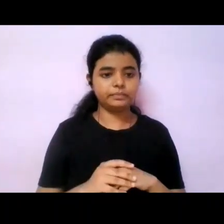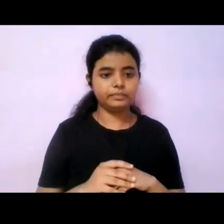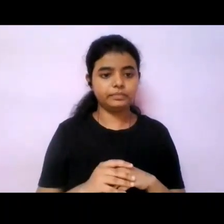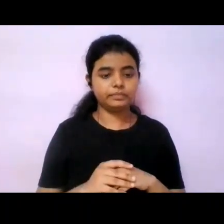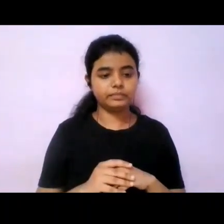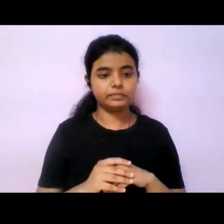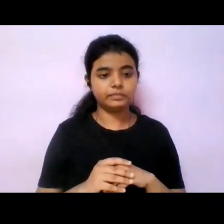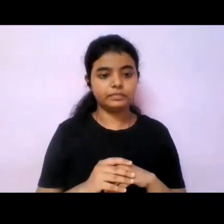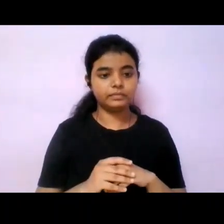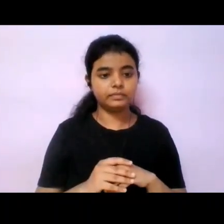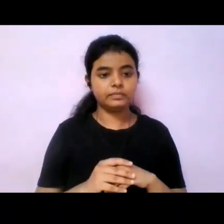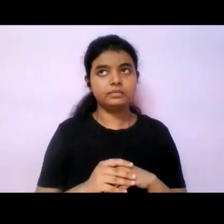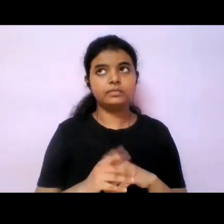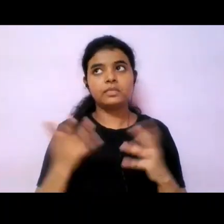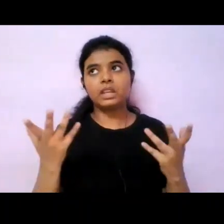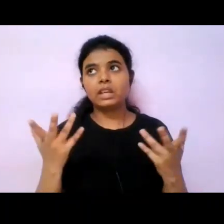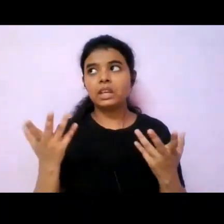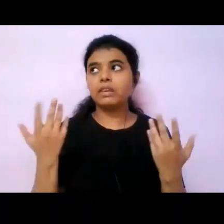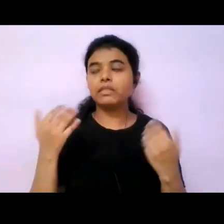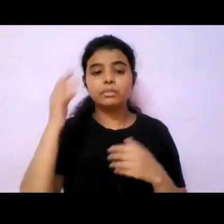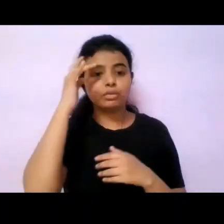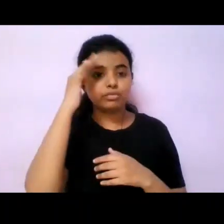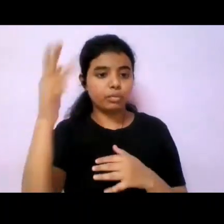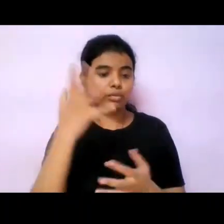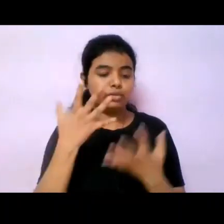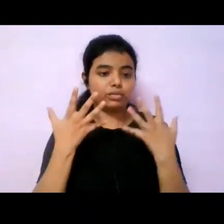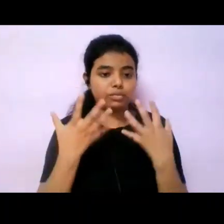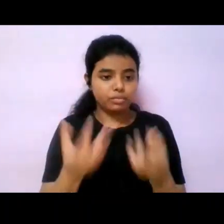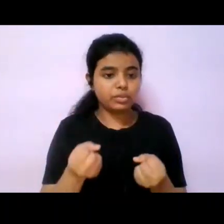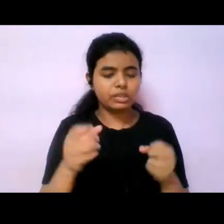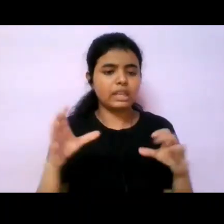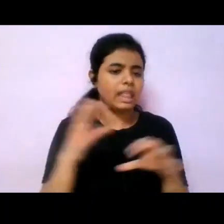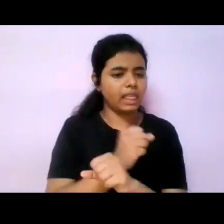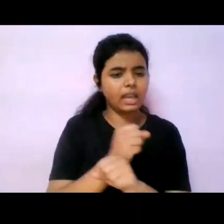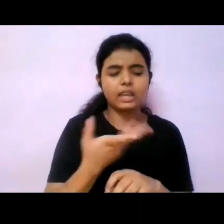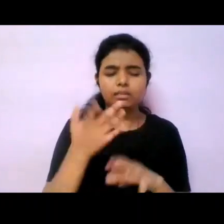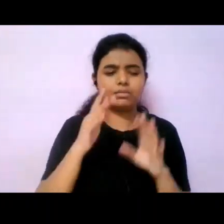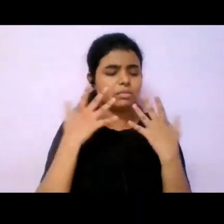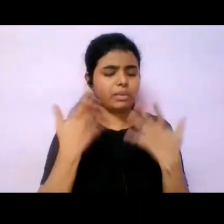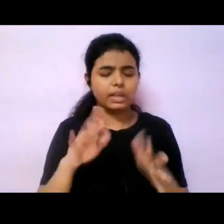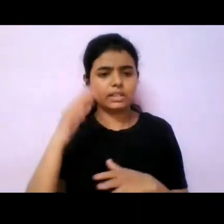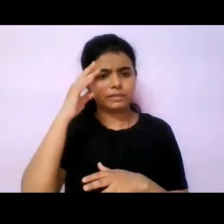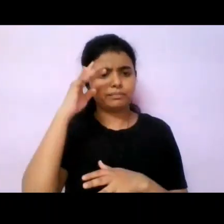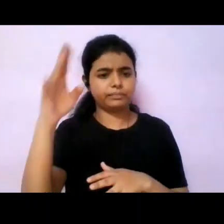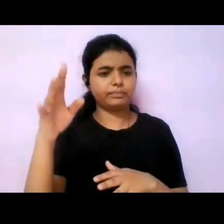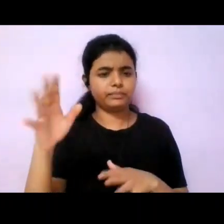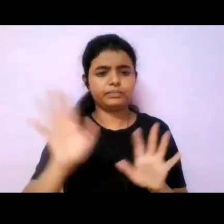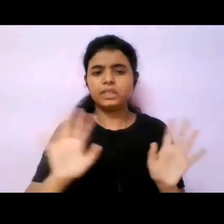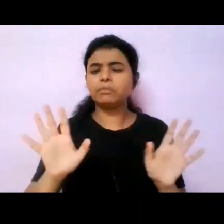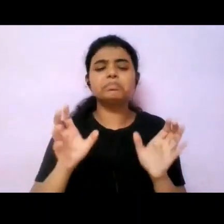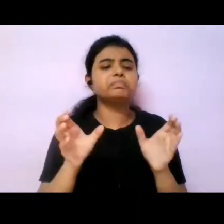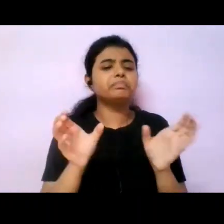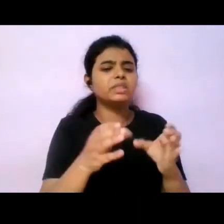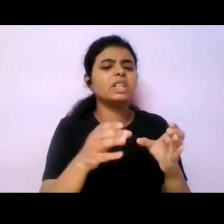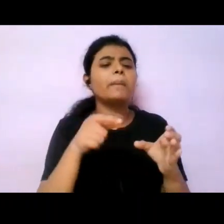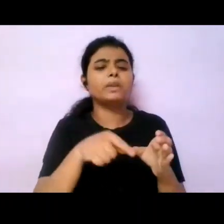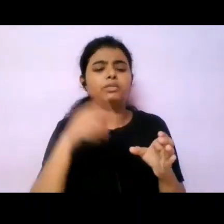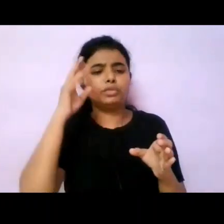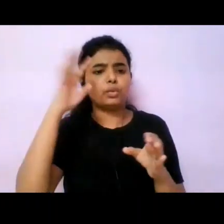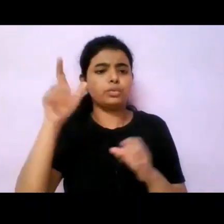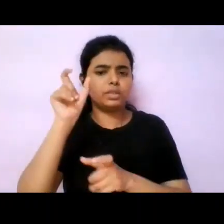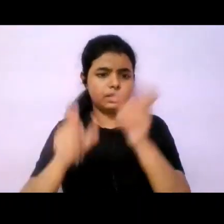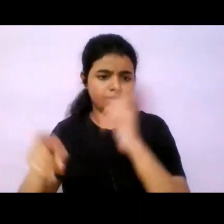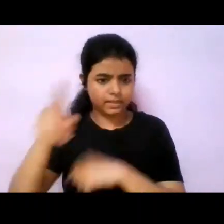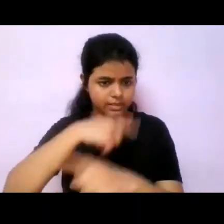like, if we call them the theorists of desire as lack. Let's say psychoanalysis is a community of theorists that